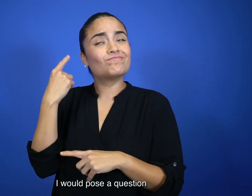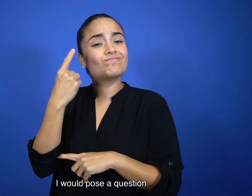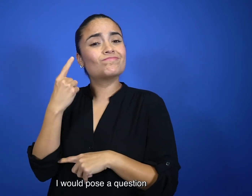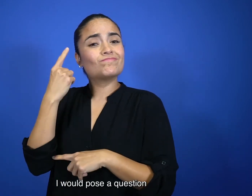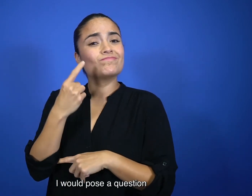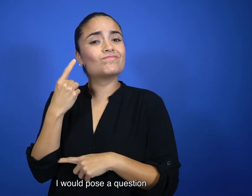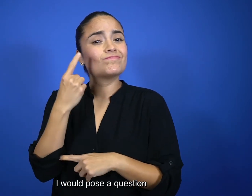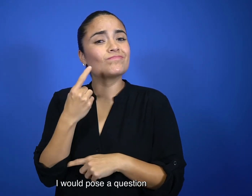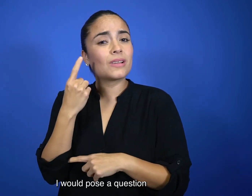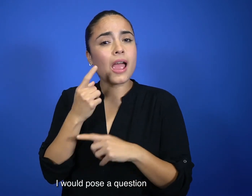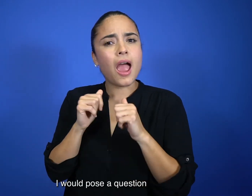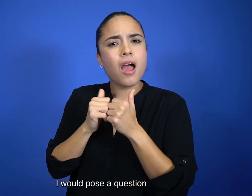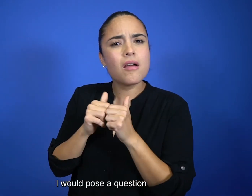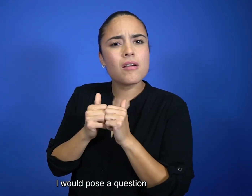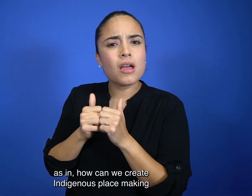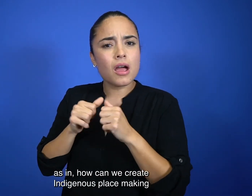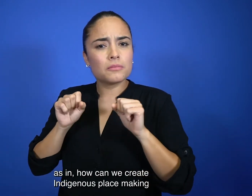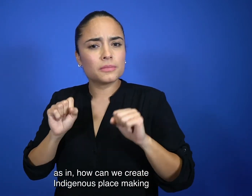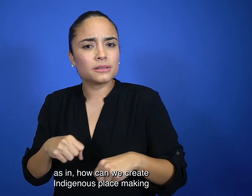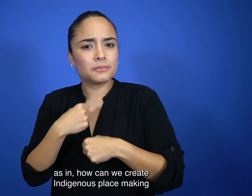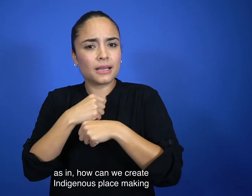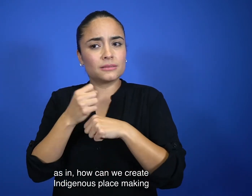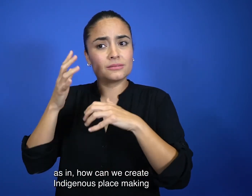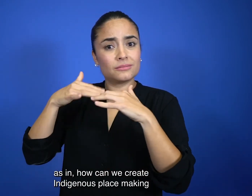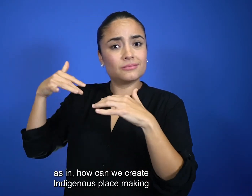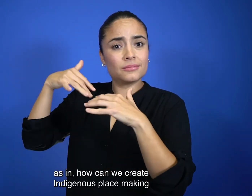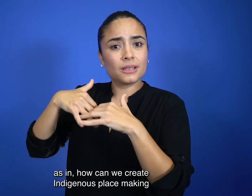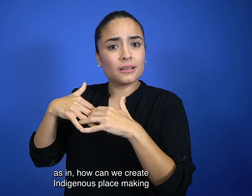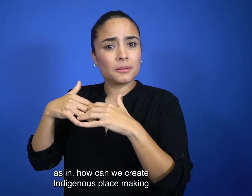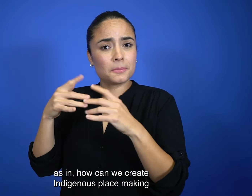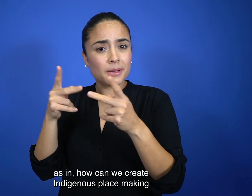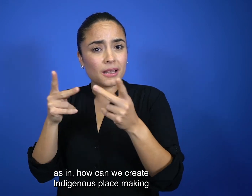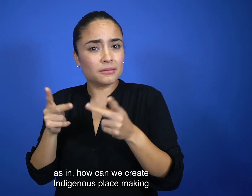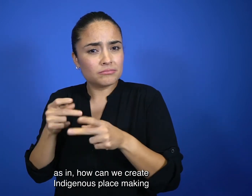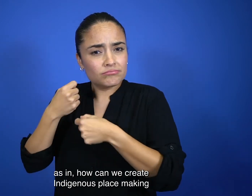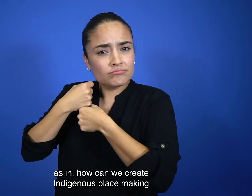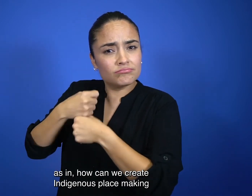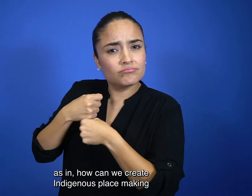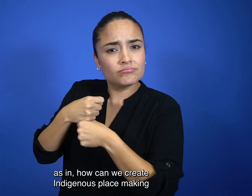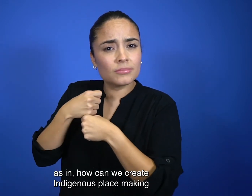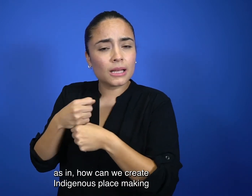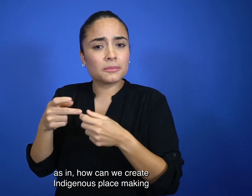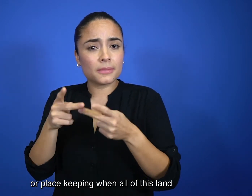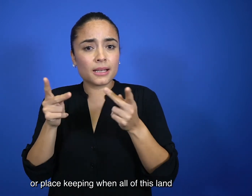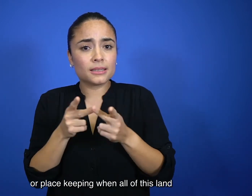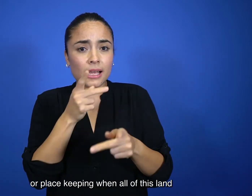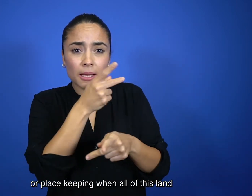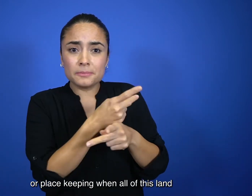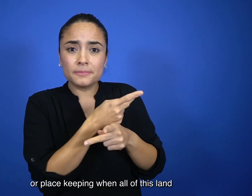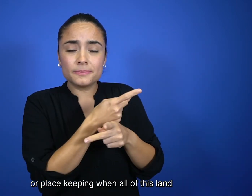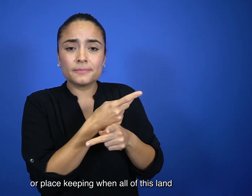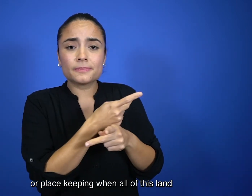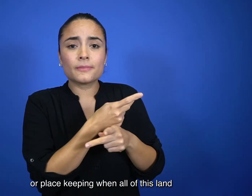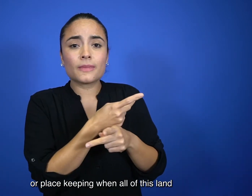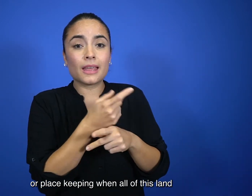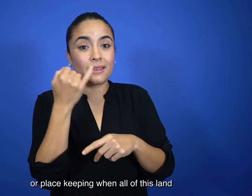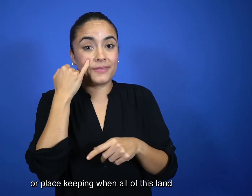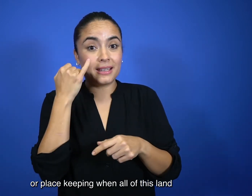pose a question, as in, how can we create Indigenous placemaking or placekeeping when all of this